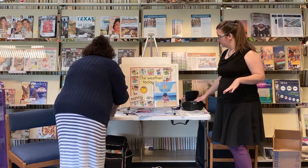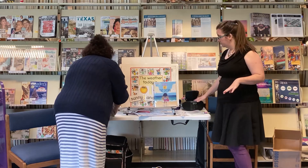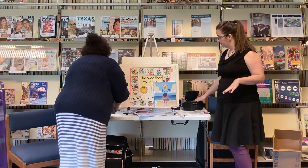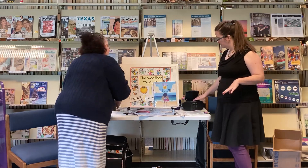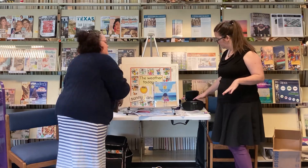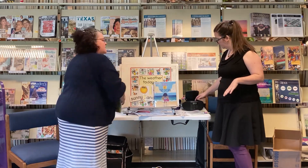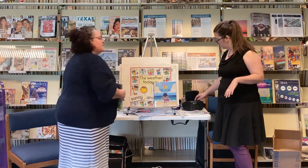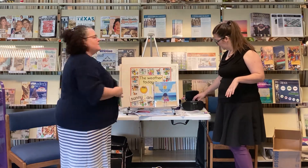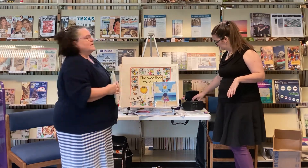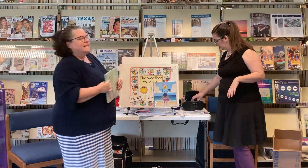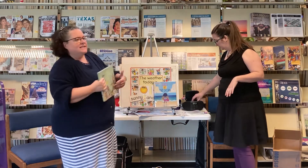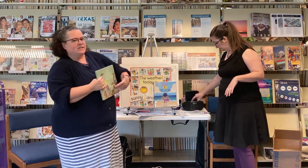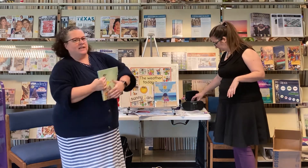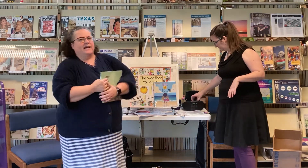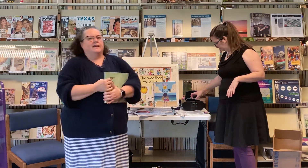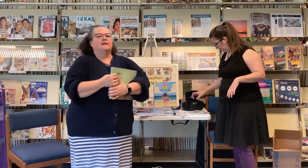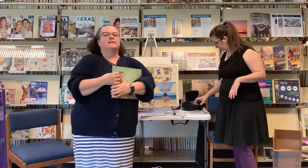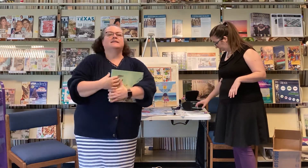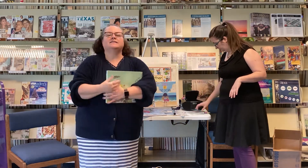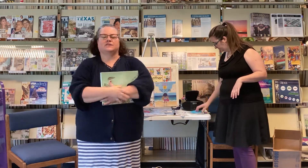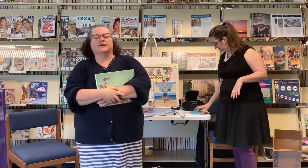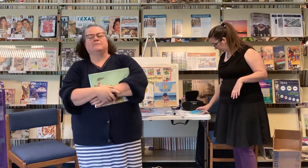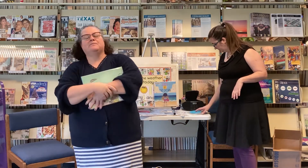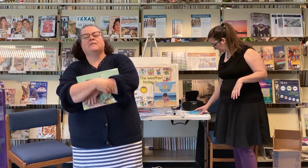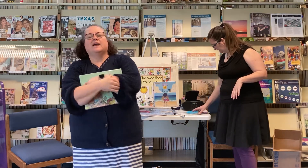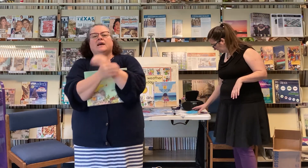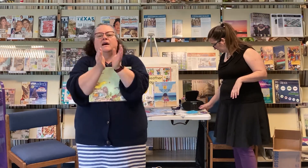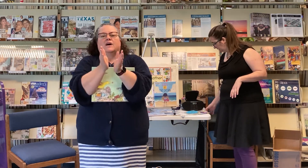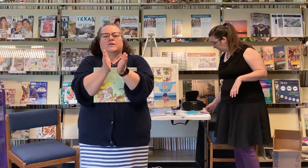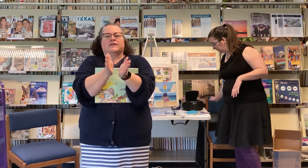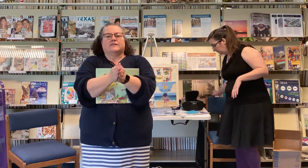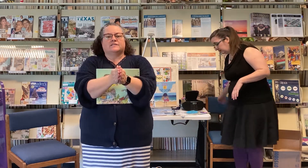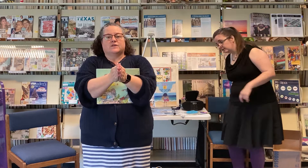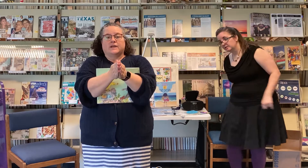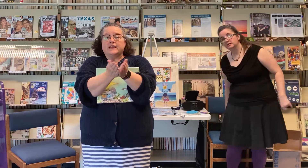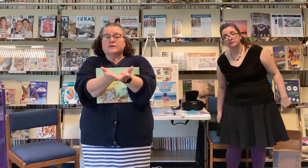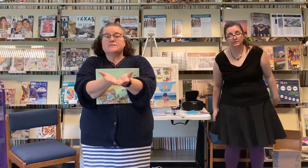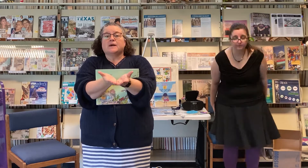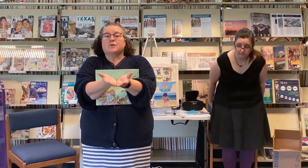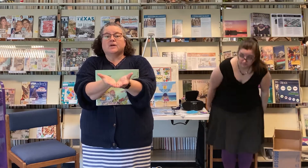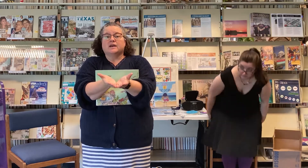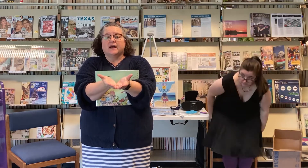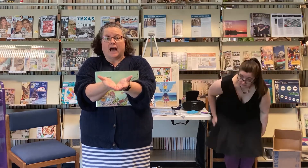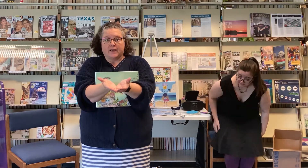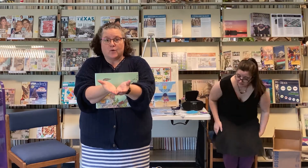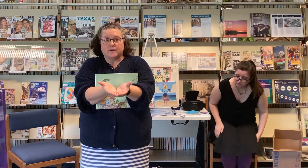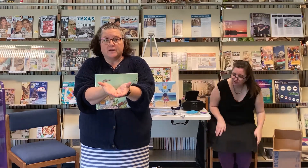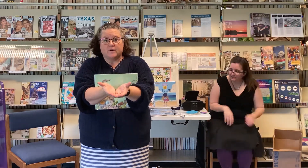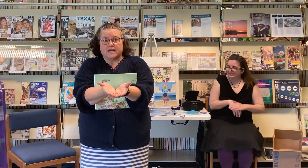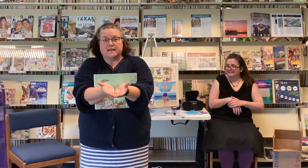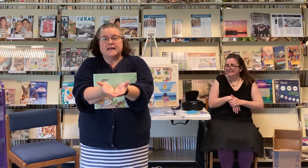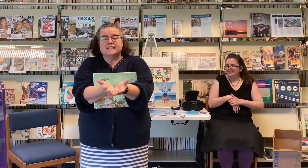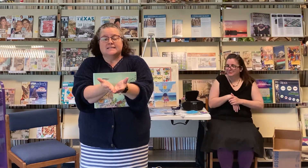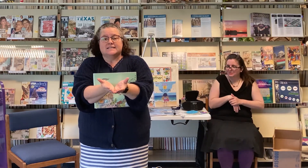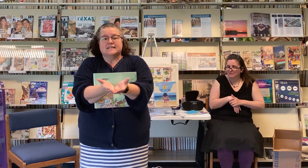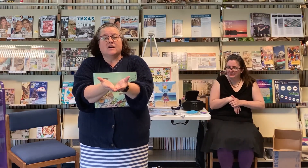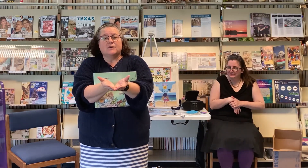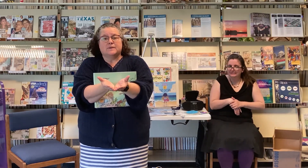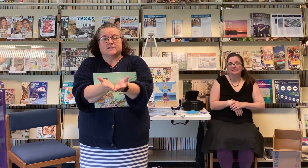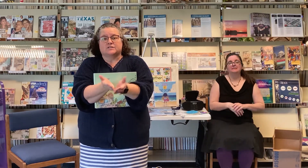That gets my blood going each day. That's good. Okay, friends, so here is my book. I open it wide to see all the pictures